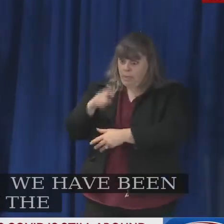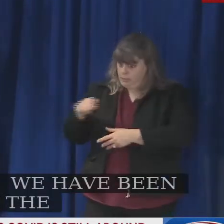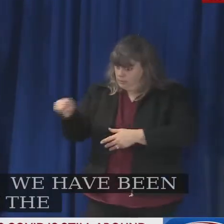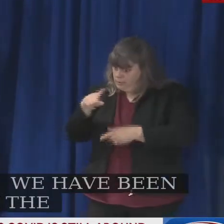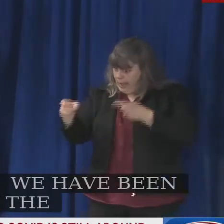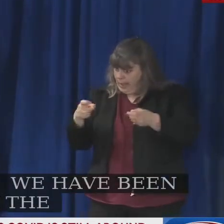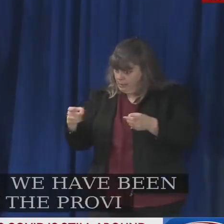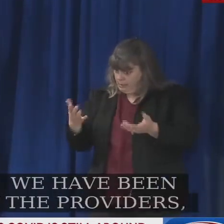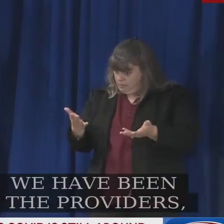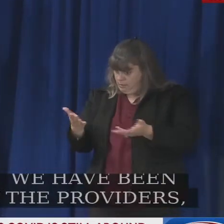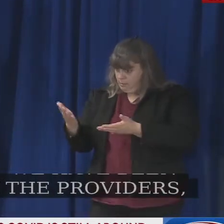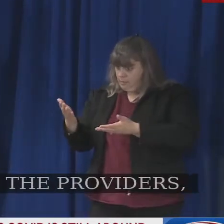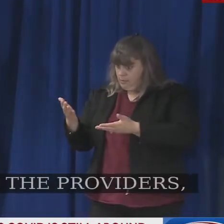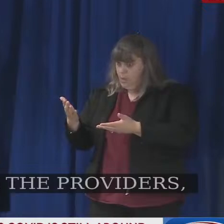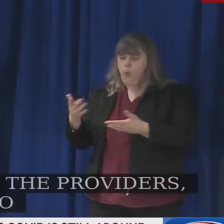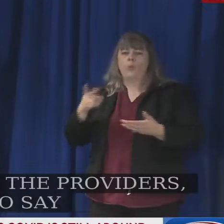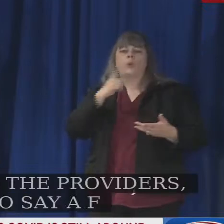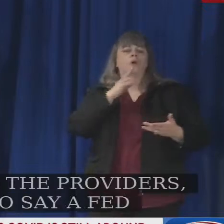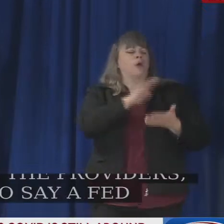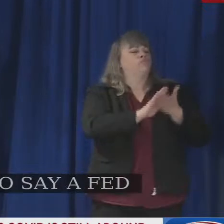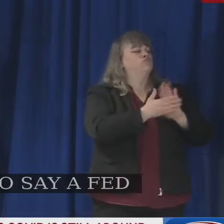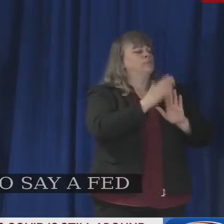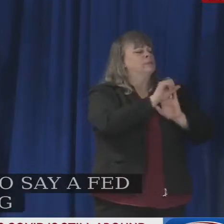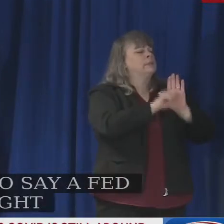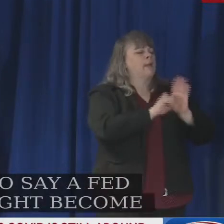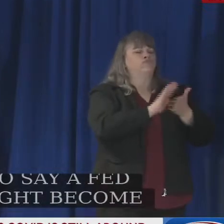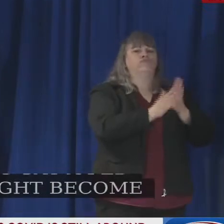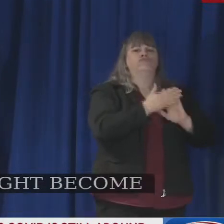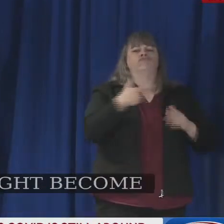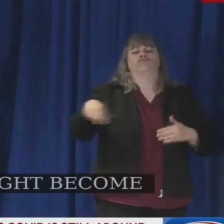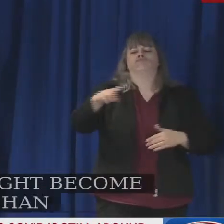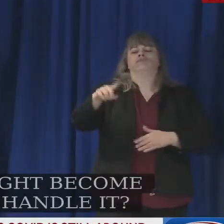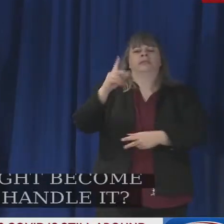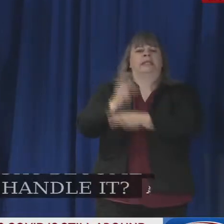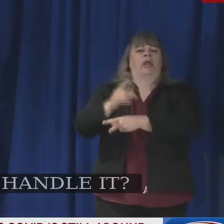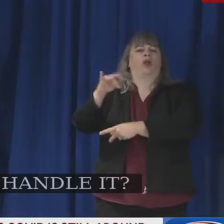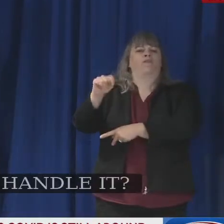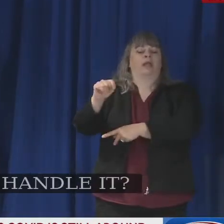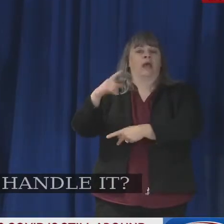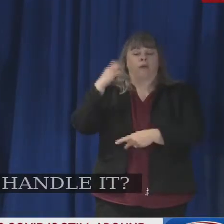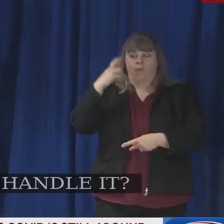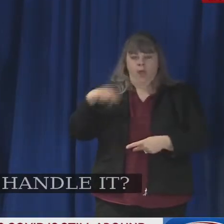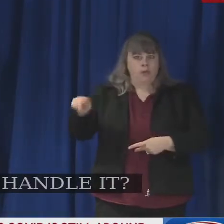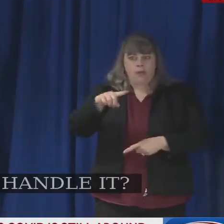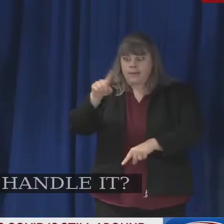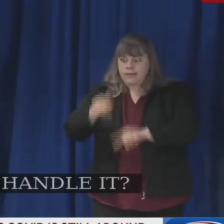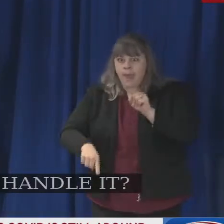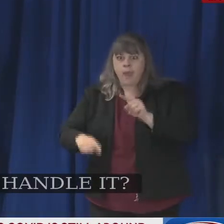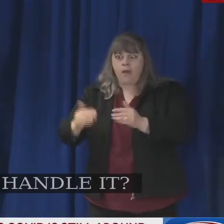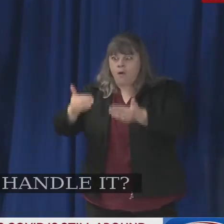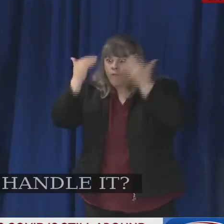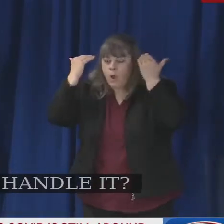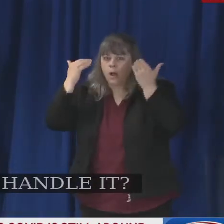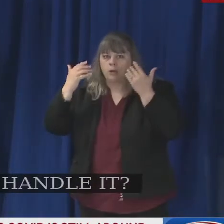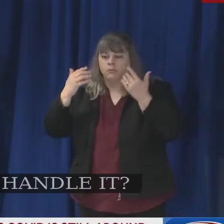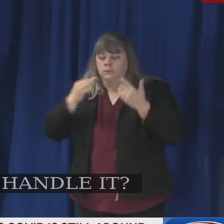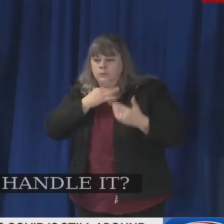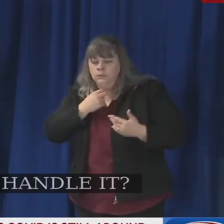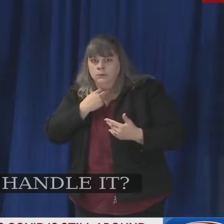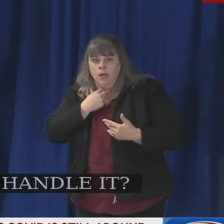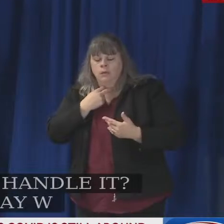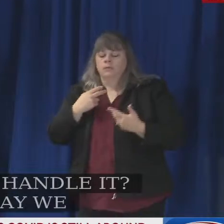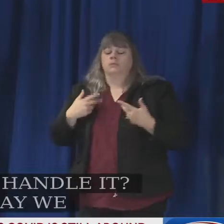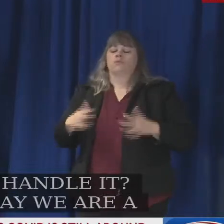handle it? We don't want to say, sure, we're all set. The private sector, the healthcare providers are going to take it, and then there's just too much of a demand there. We